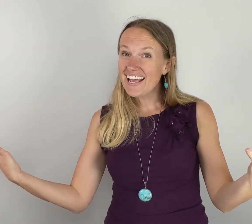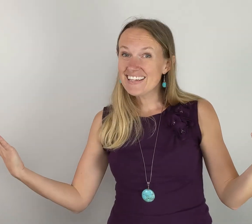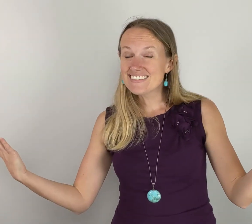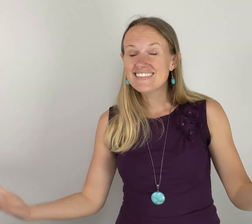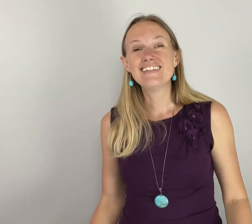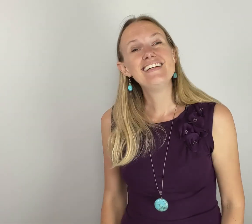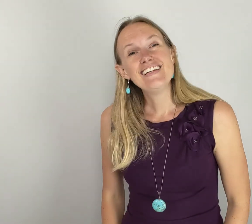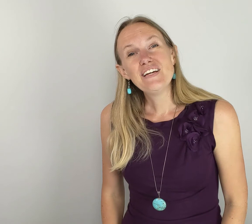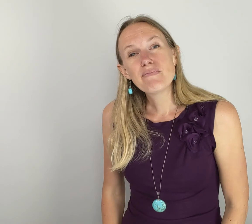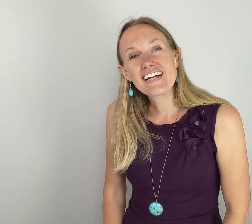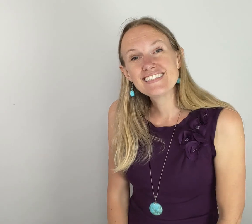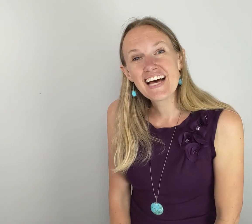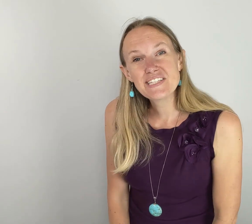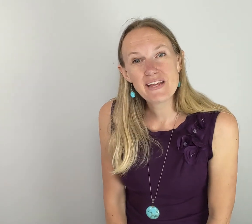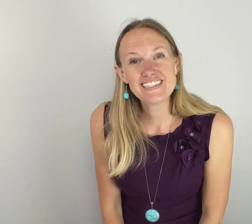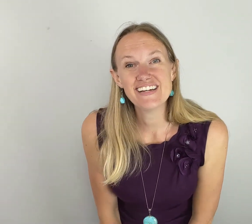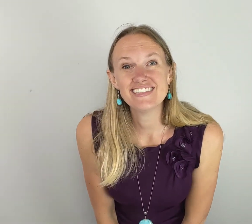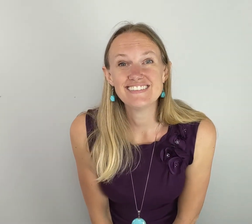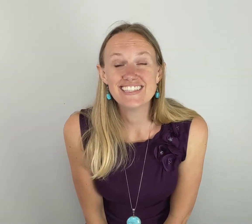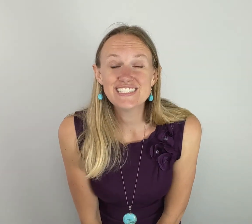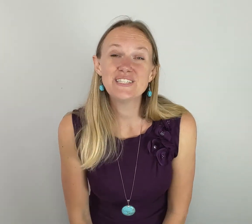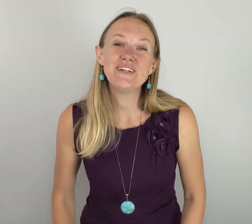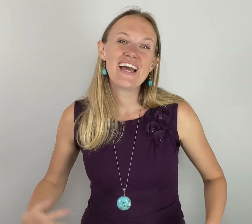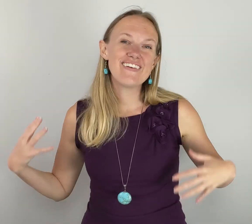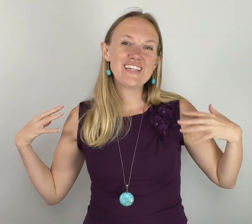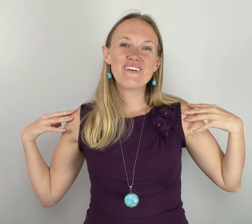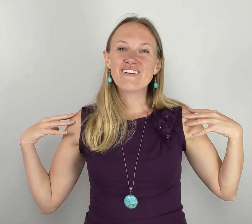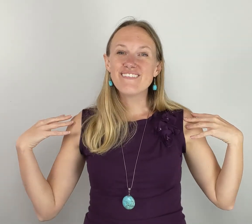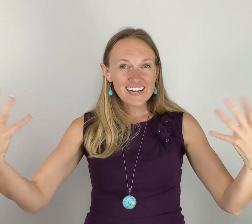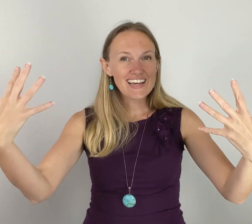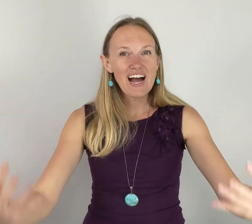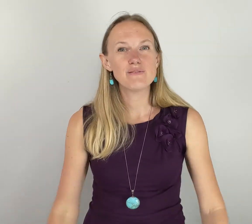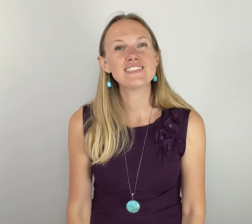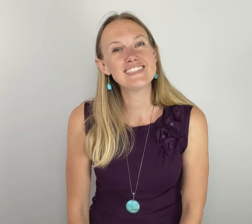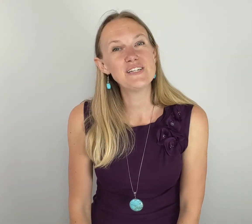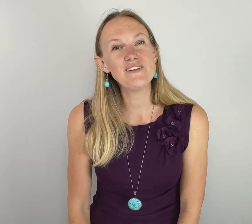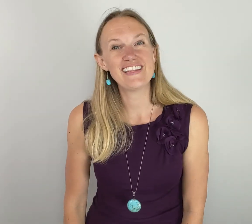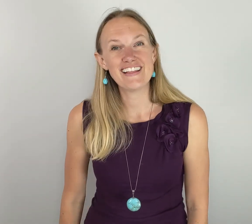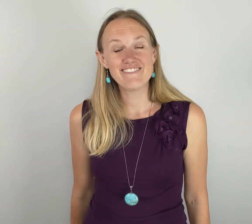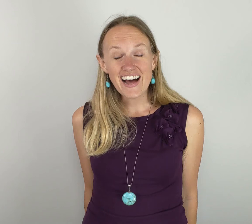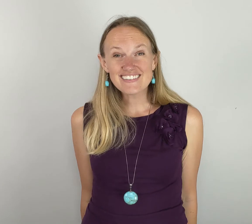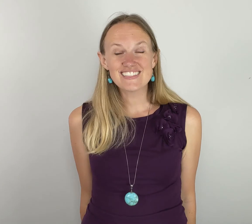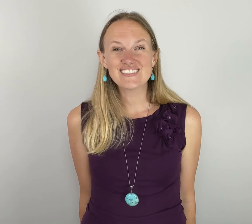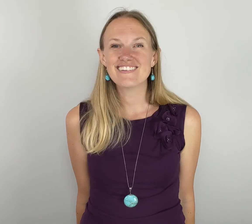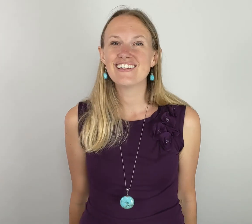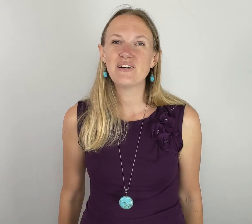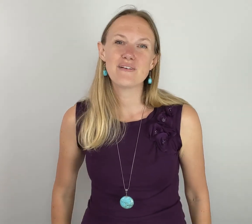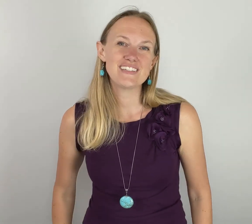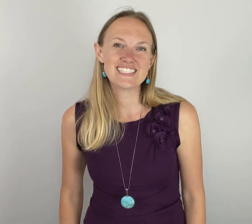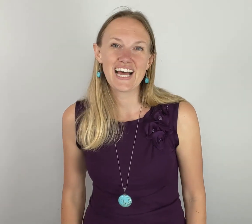Okay. Practice that as many times as you need to, and when you are ready, I will see you in the final tutorial when we sign